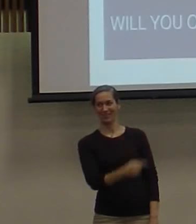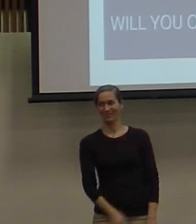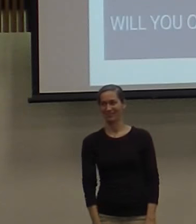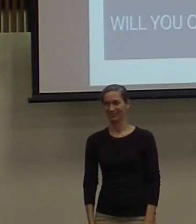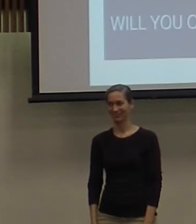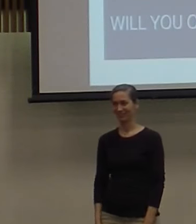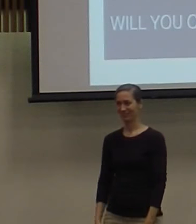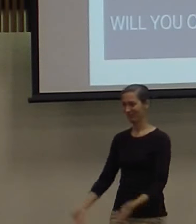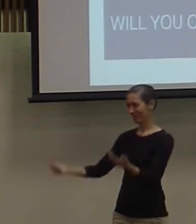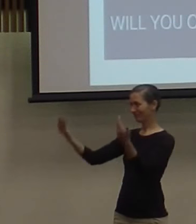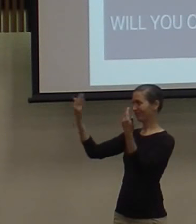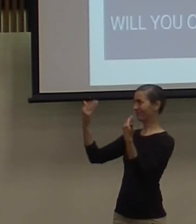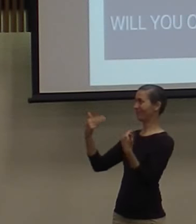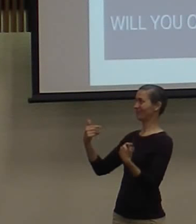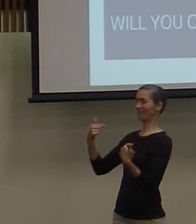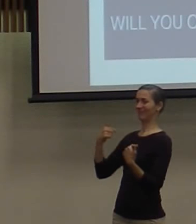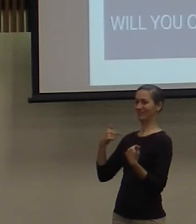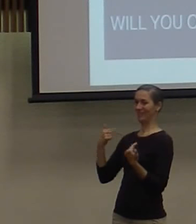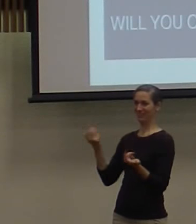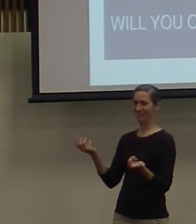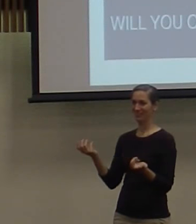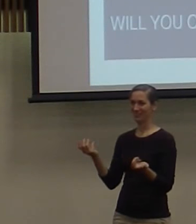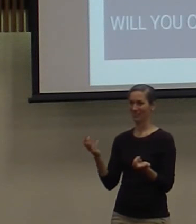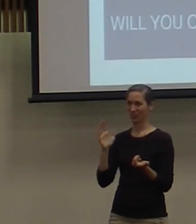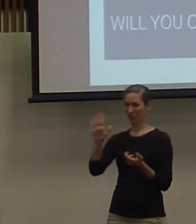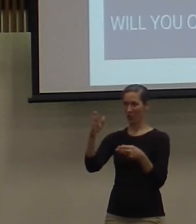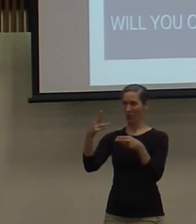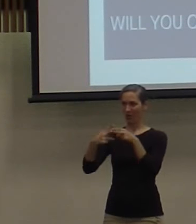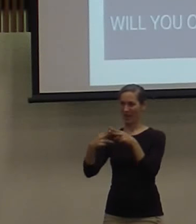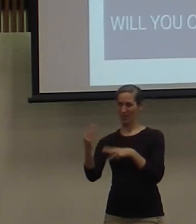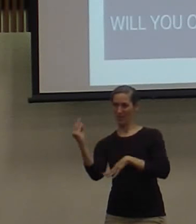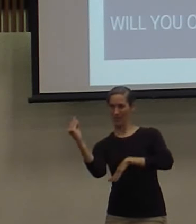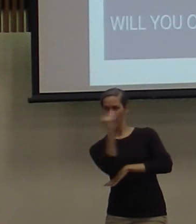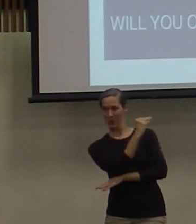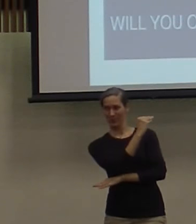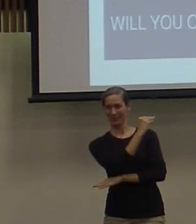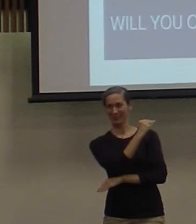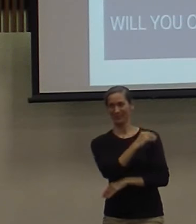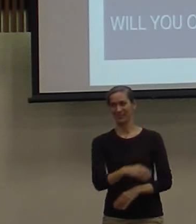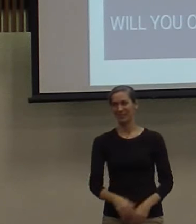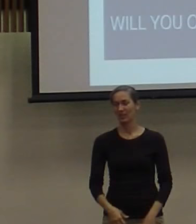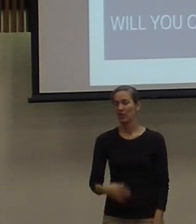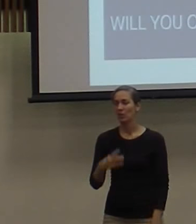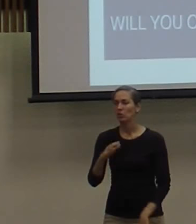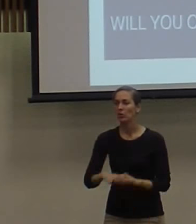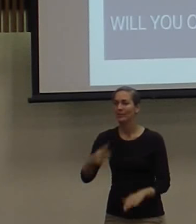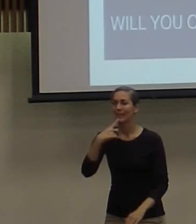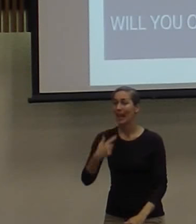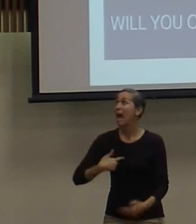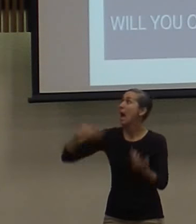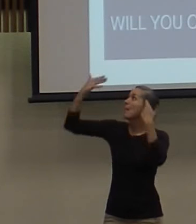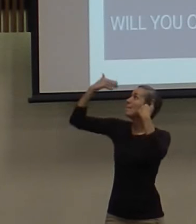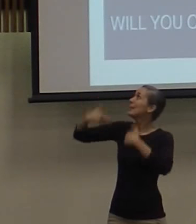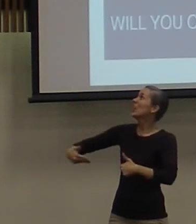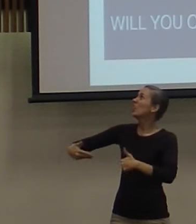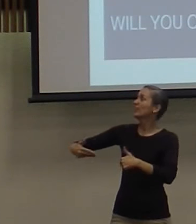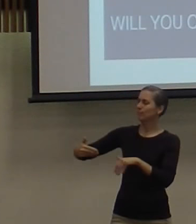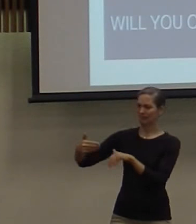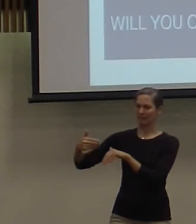learned from him. Put your name there. So, but don't say that, here I am, send him.